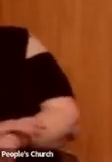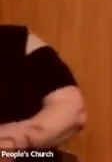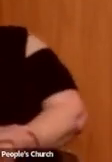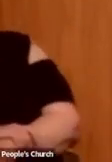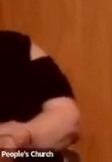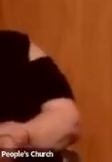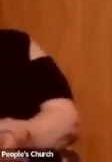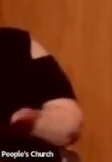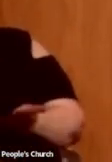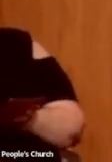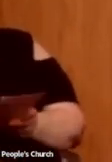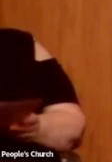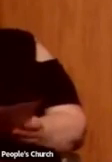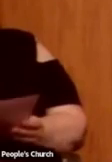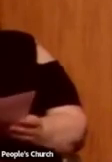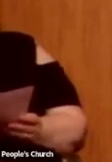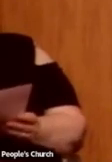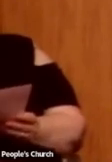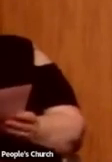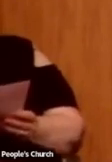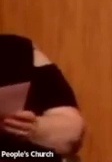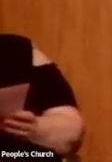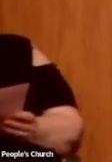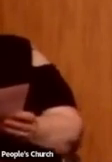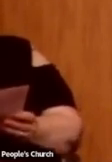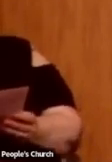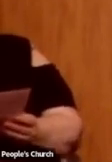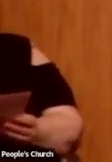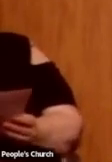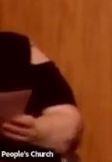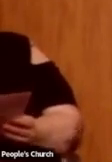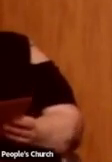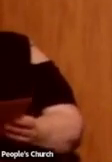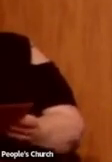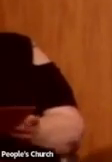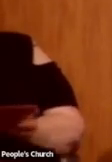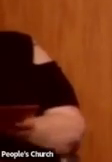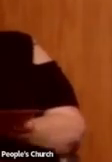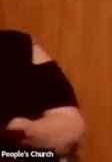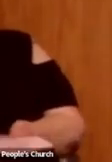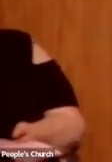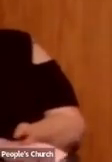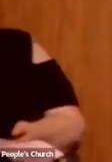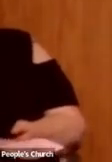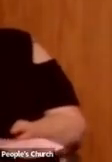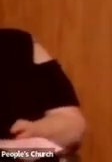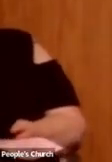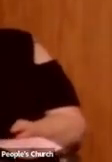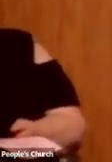And now Farmer Tom joins us with a stewardship update.